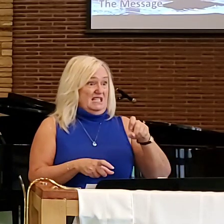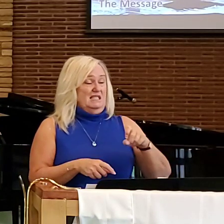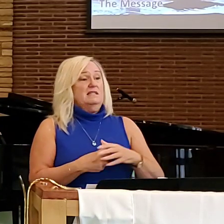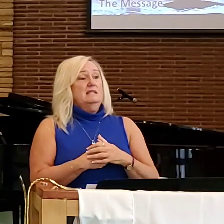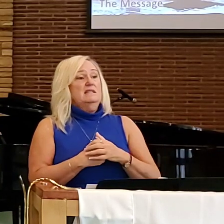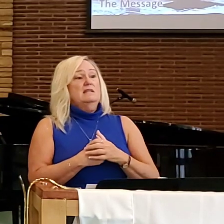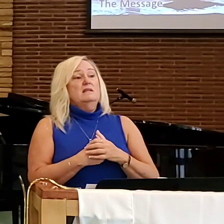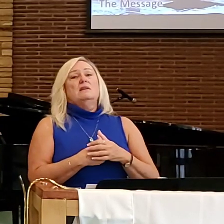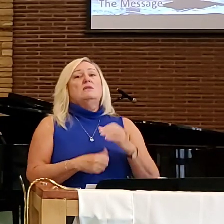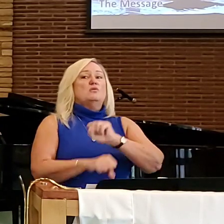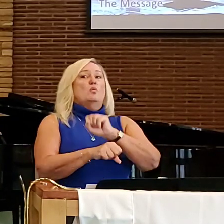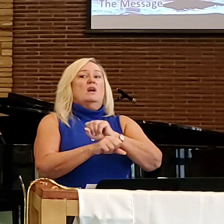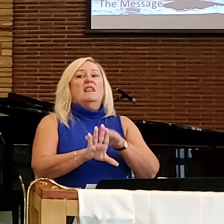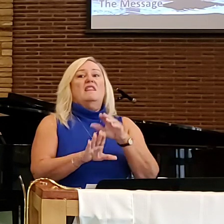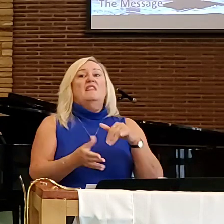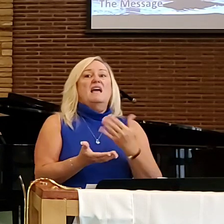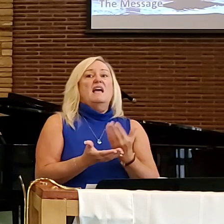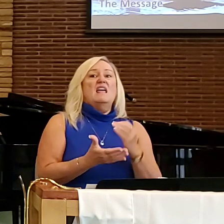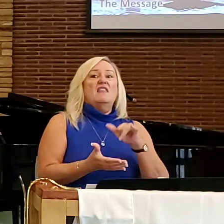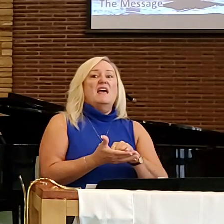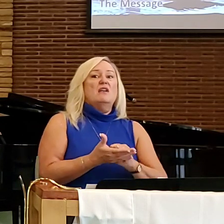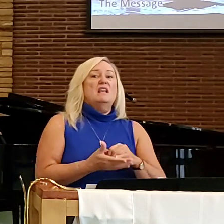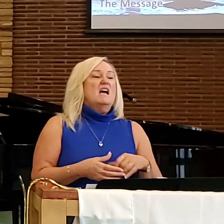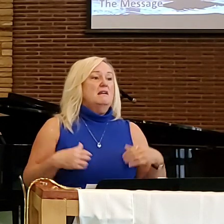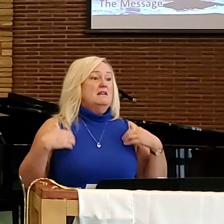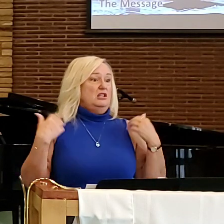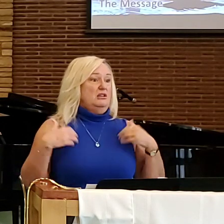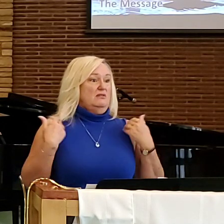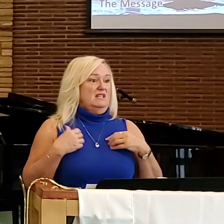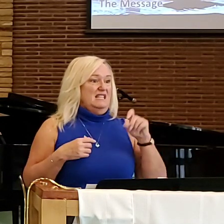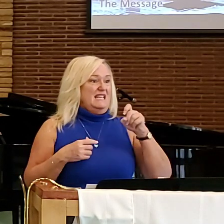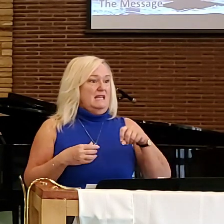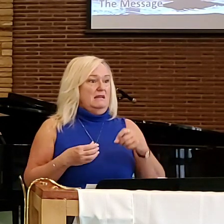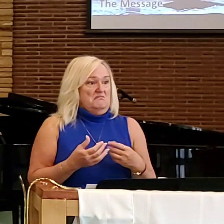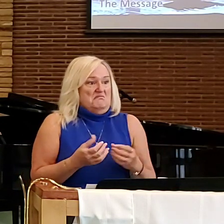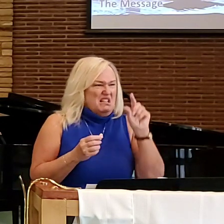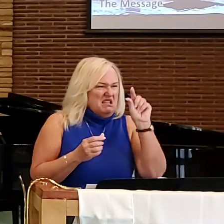Many of those who work at that are not teenagers needing prom money.